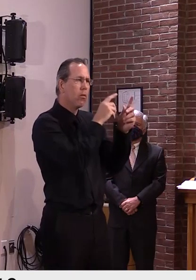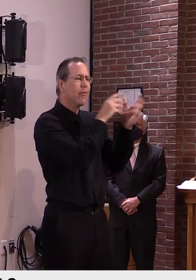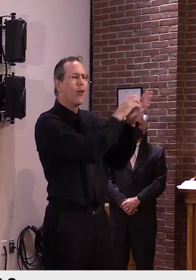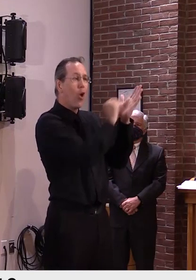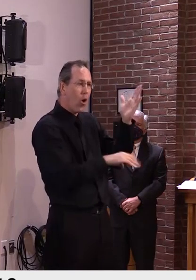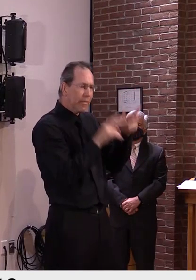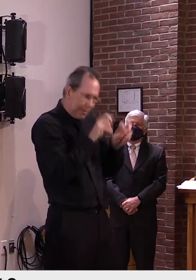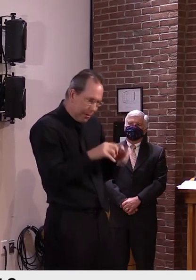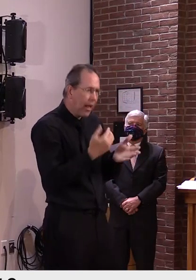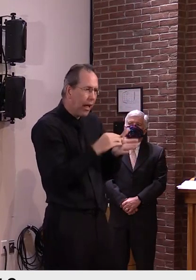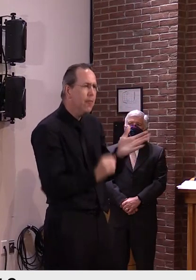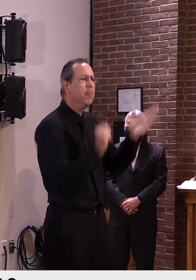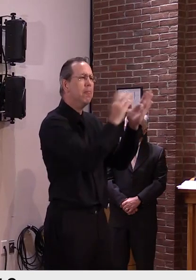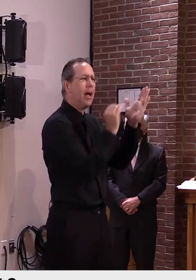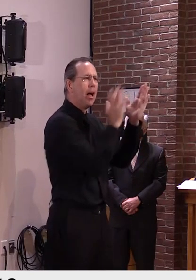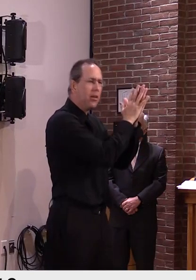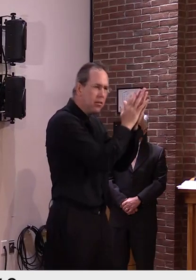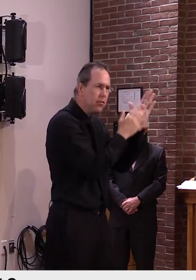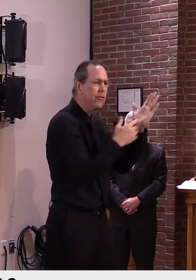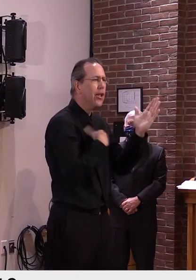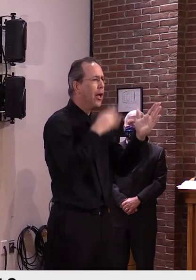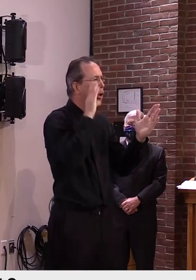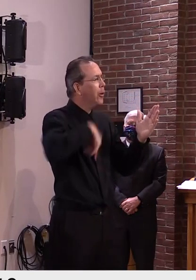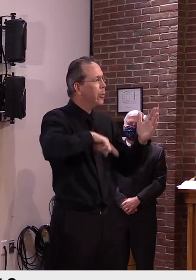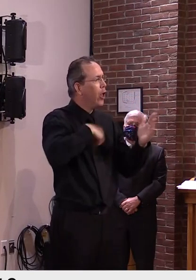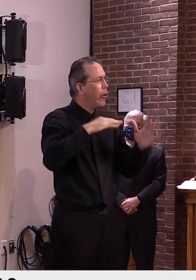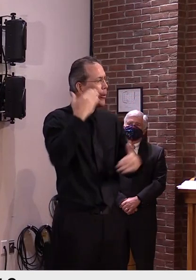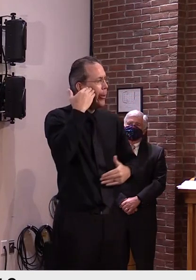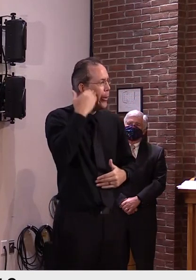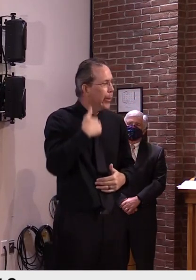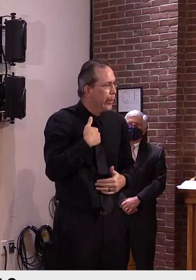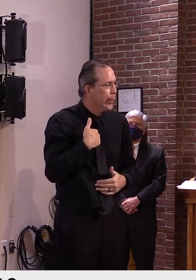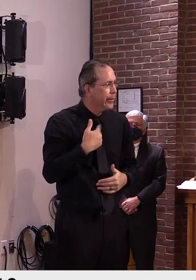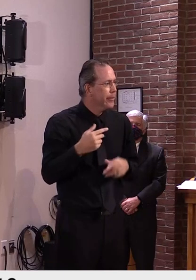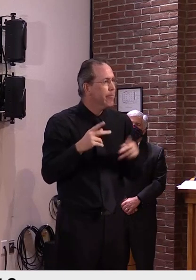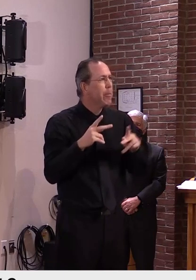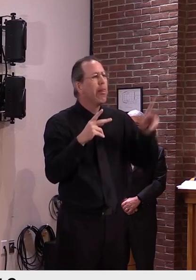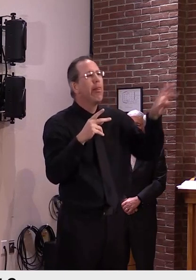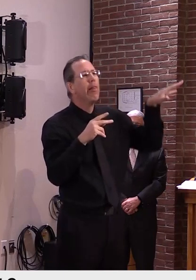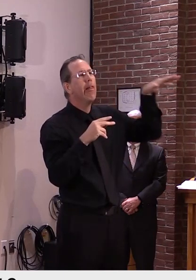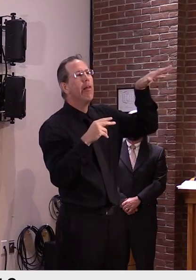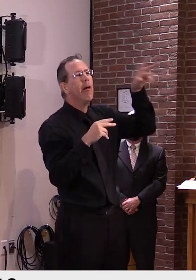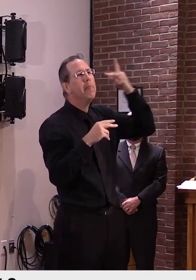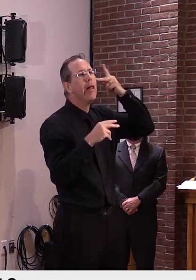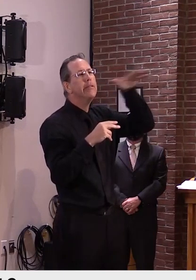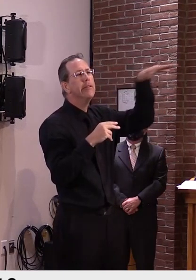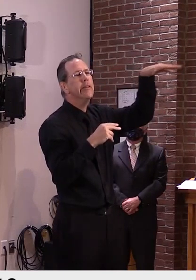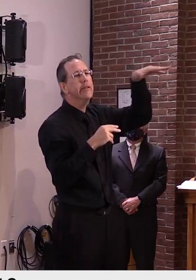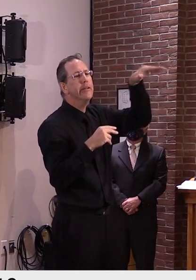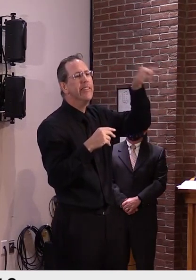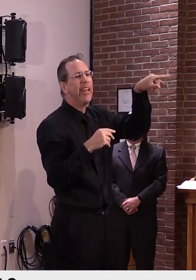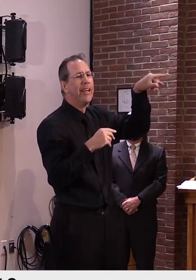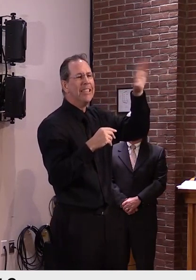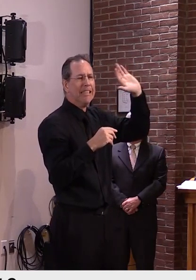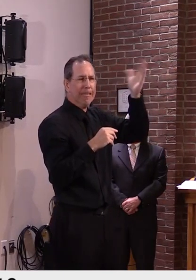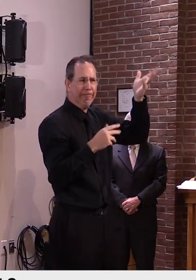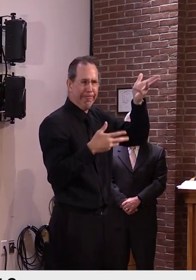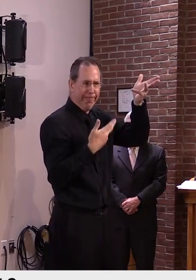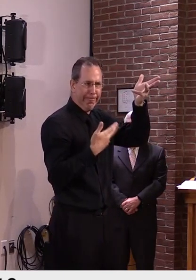pundits with far more stature than myself are saying that this seems to be more